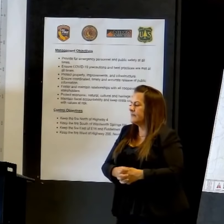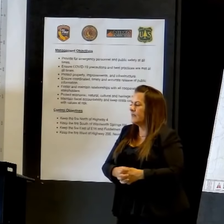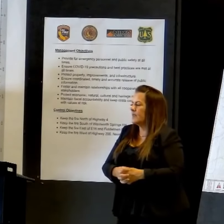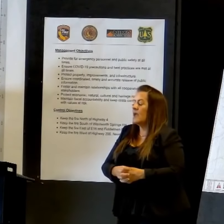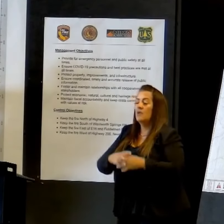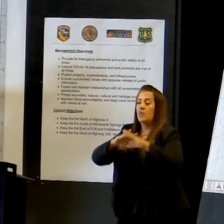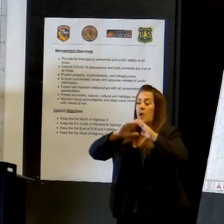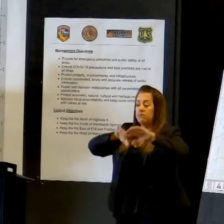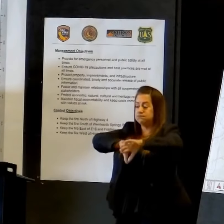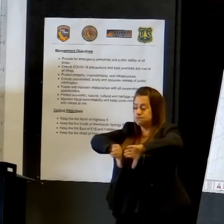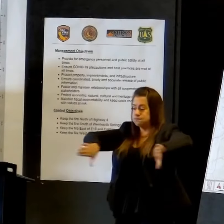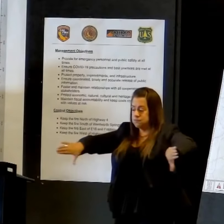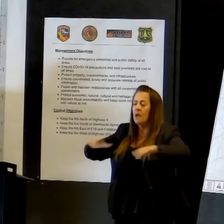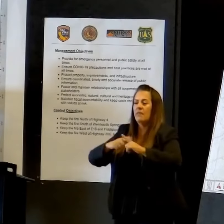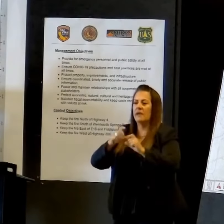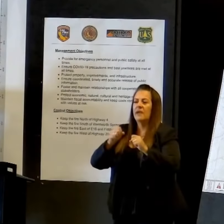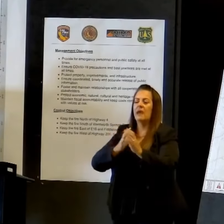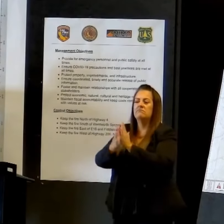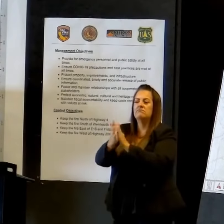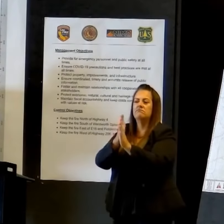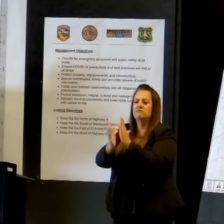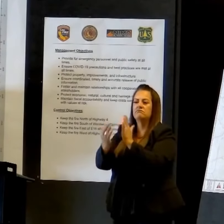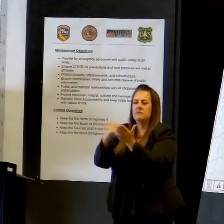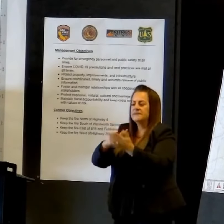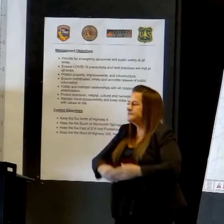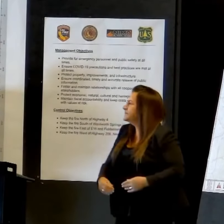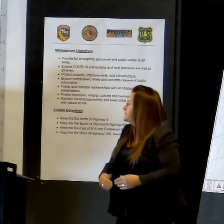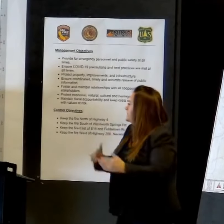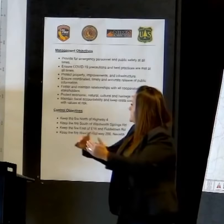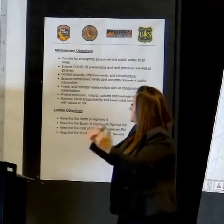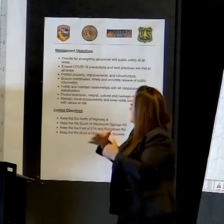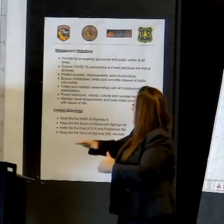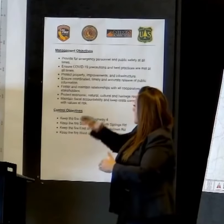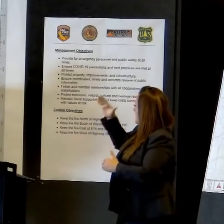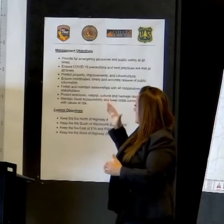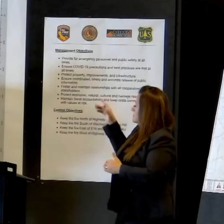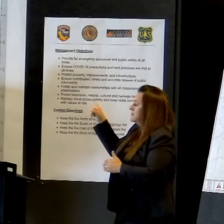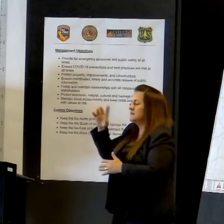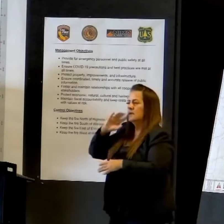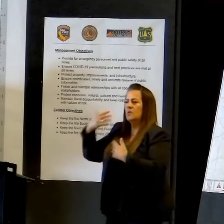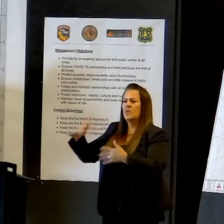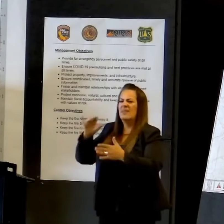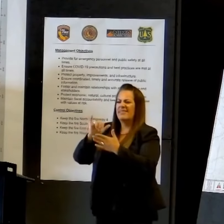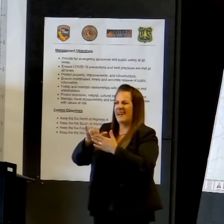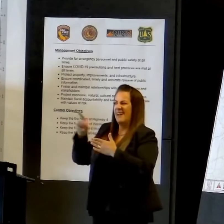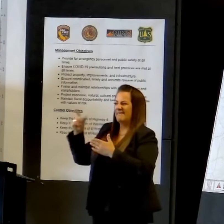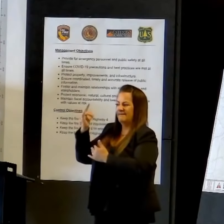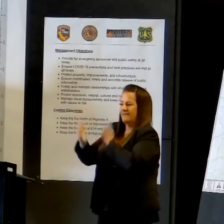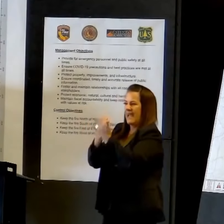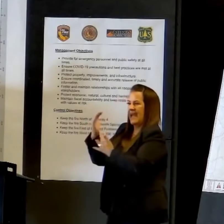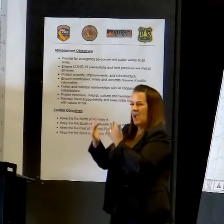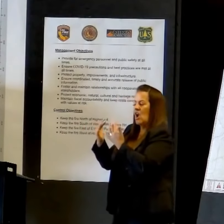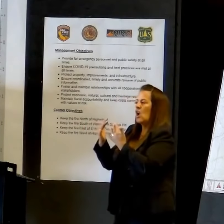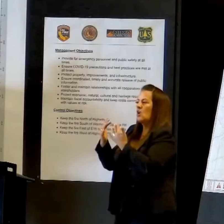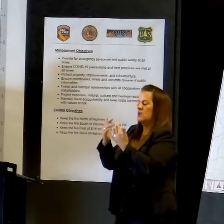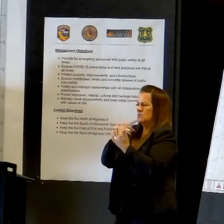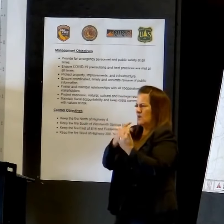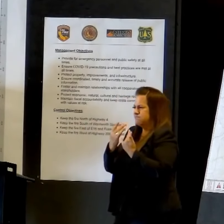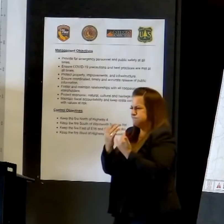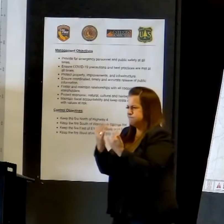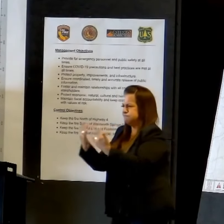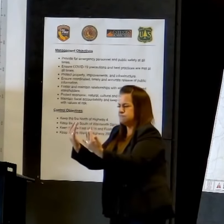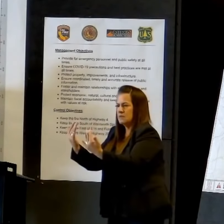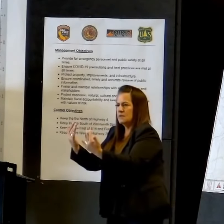As I move further up into Division India, this fire came back to life and is now pushing back towards Wrights